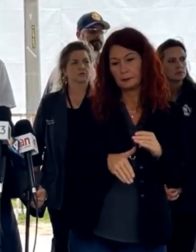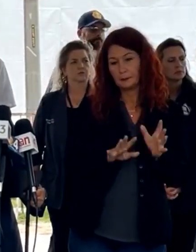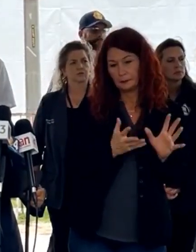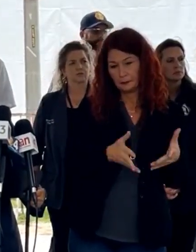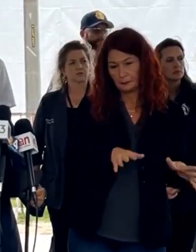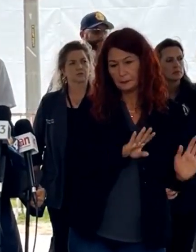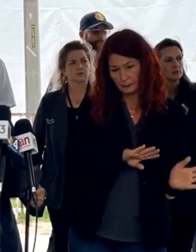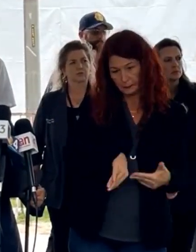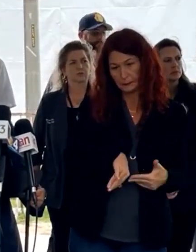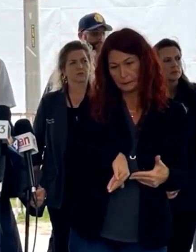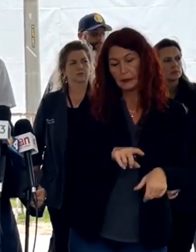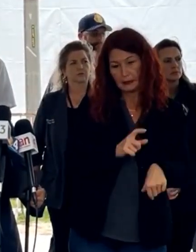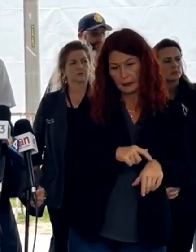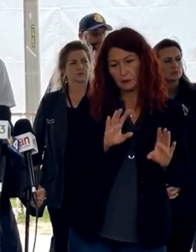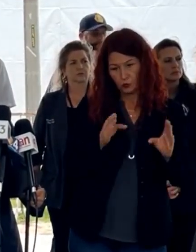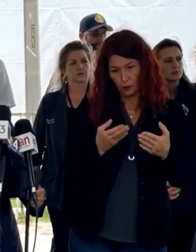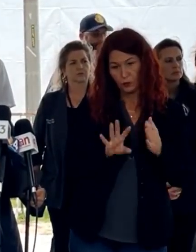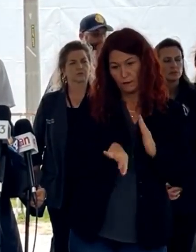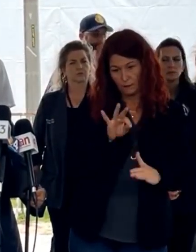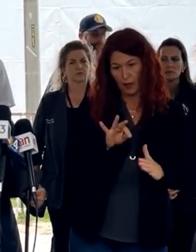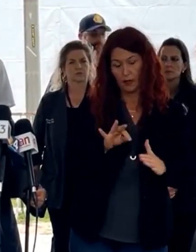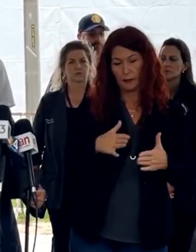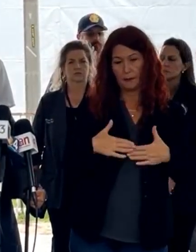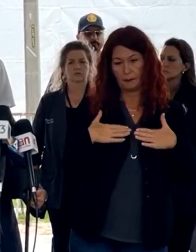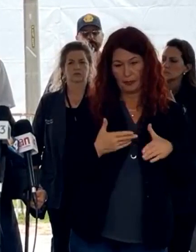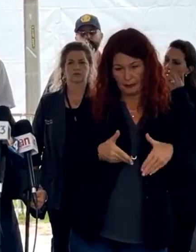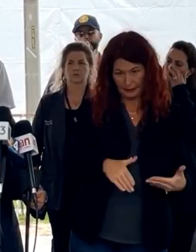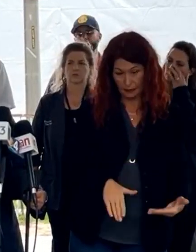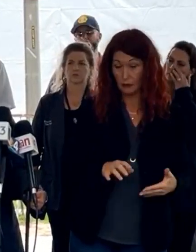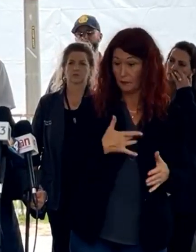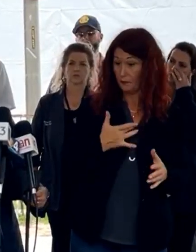recovery route, could this process be sped?